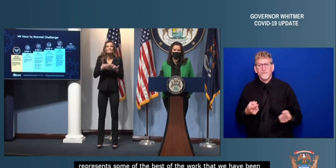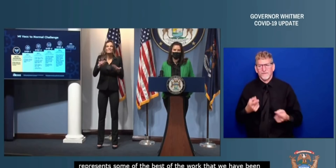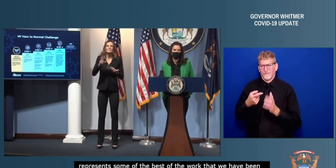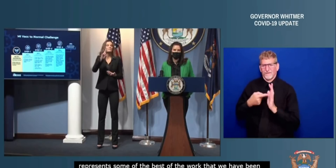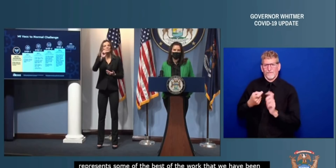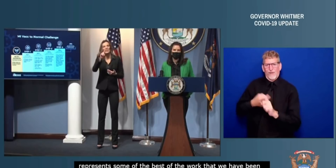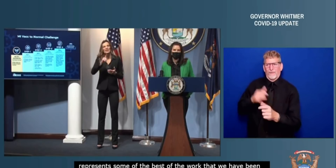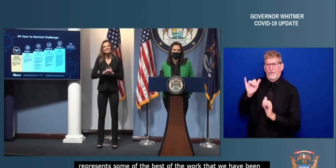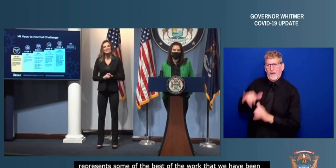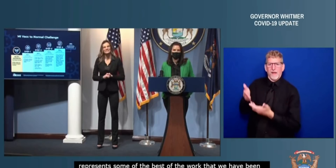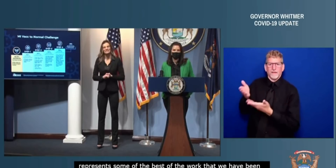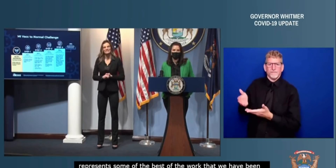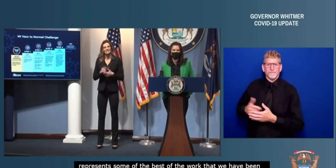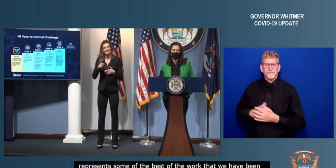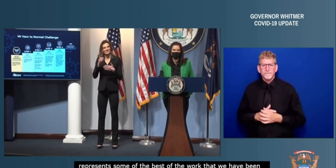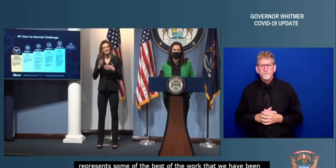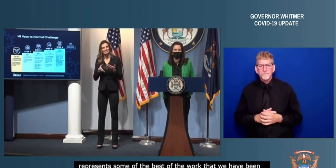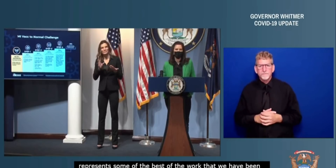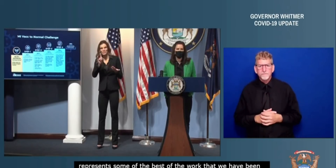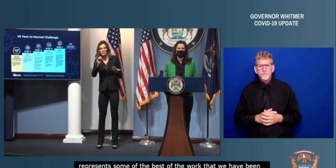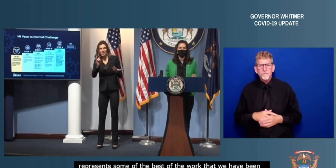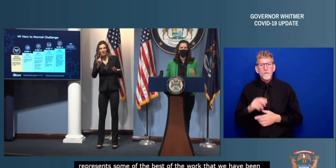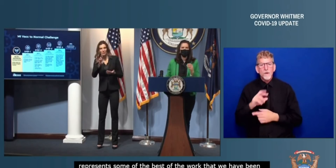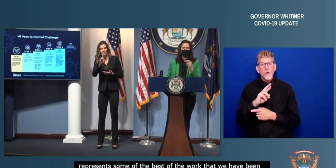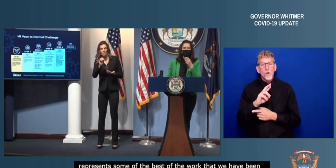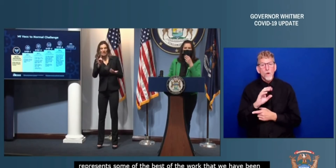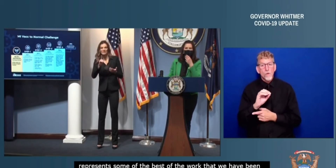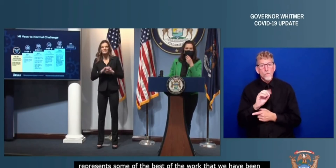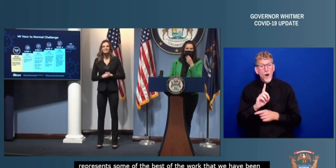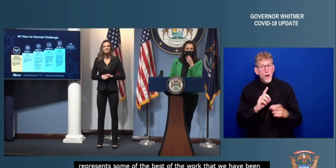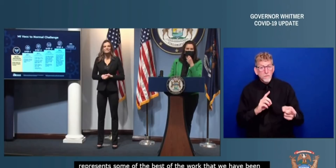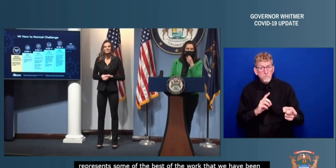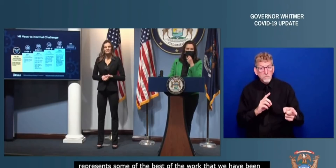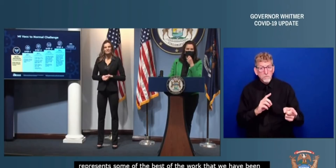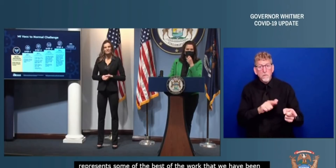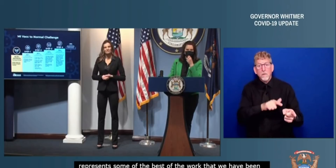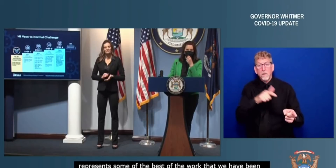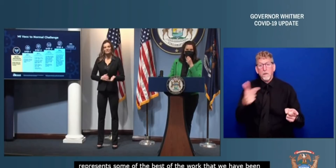Rod, I guess, and then we're done. Rod Maloney.